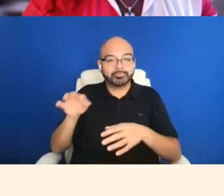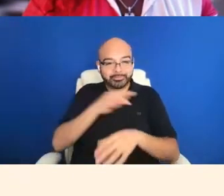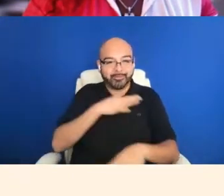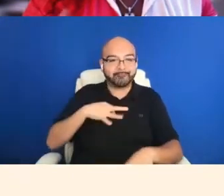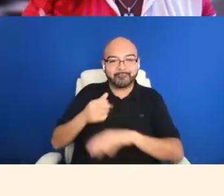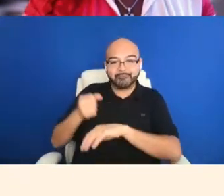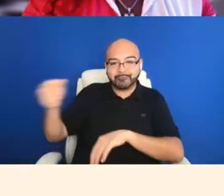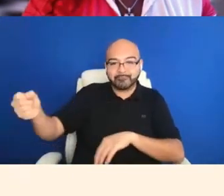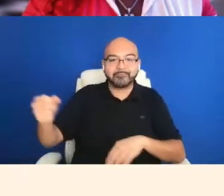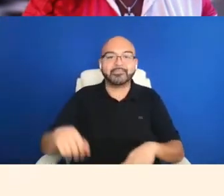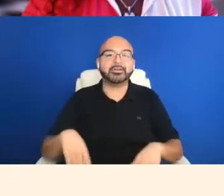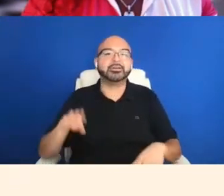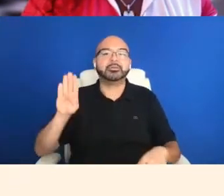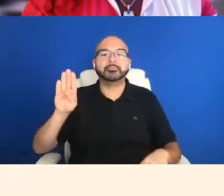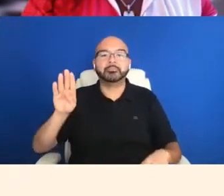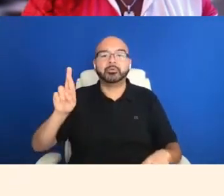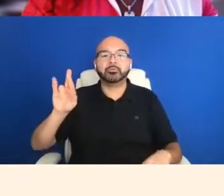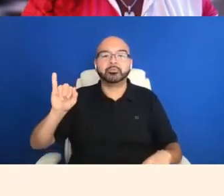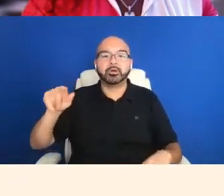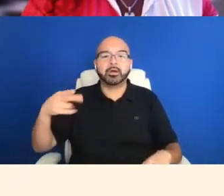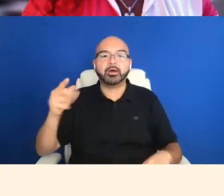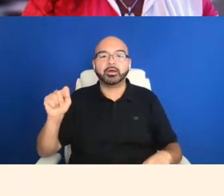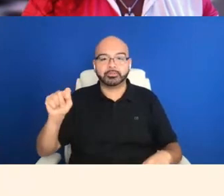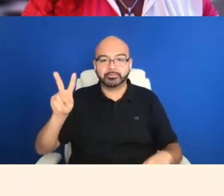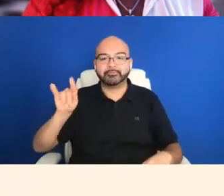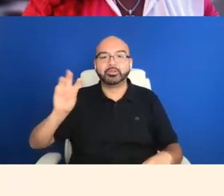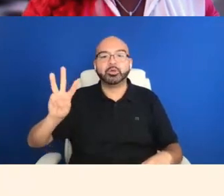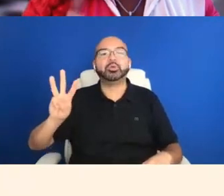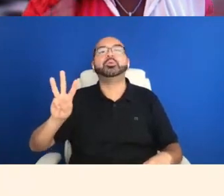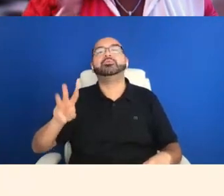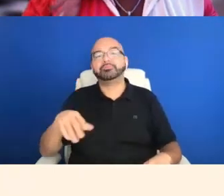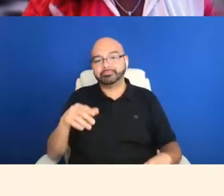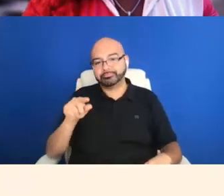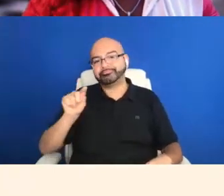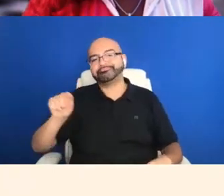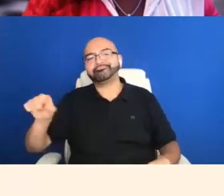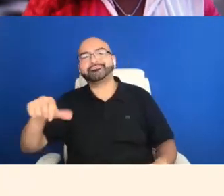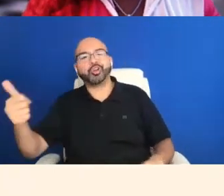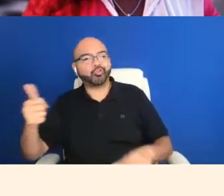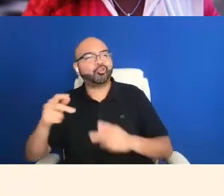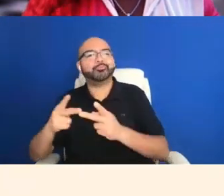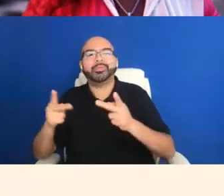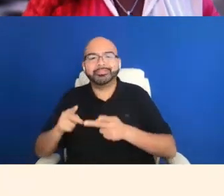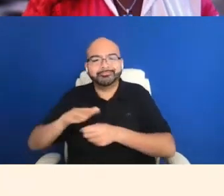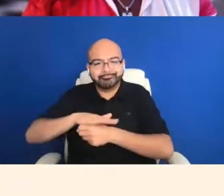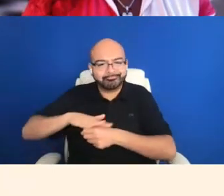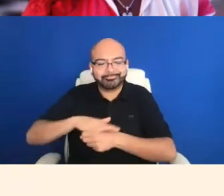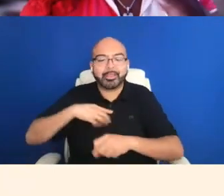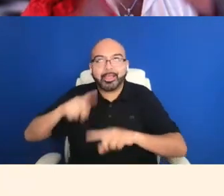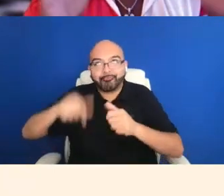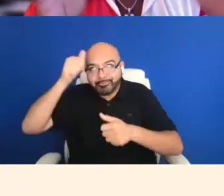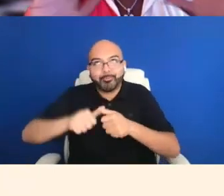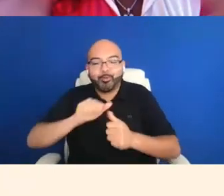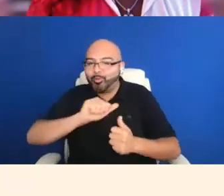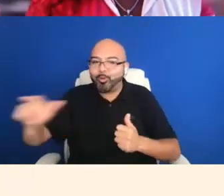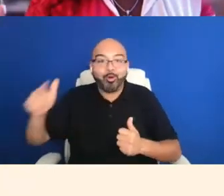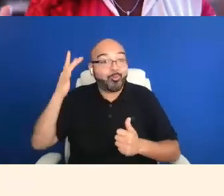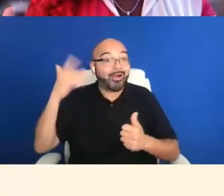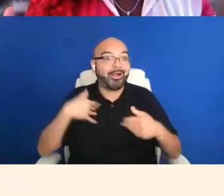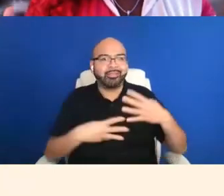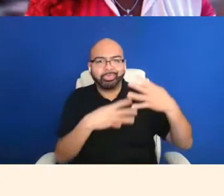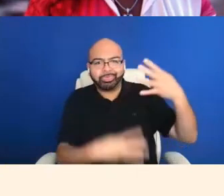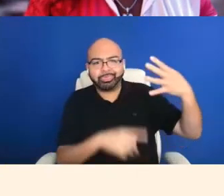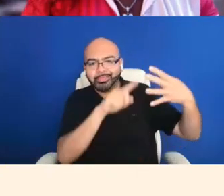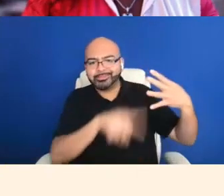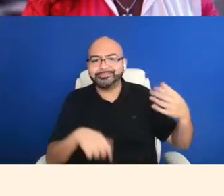Brightview, and a few other um, places. I can't remember all of them at the moment because we literally have like a list of